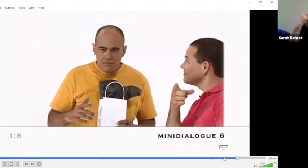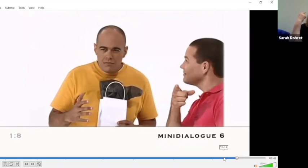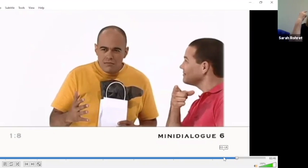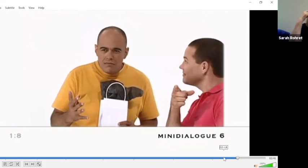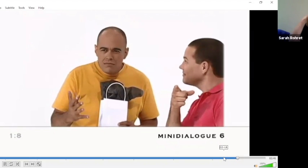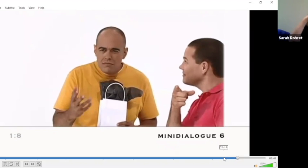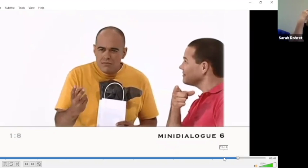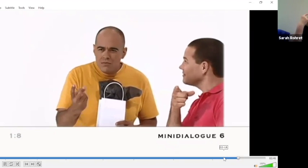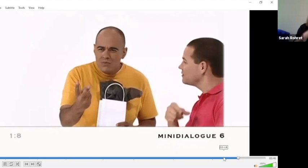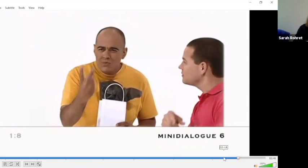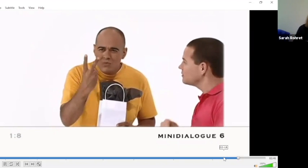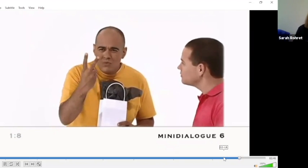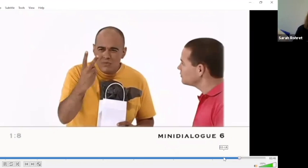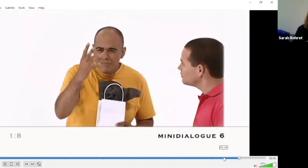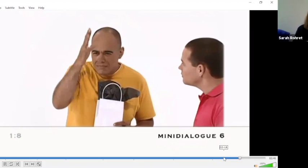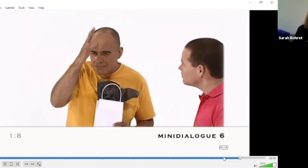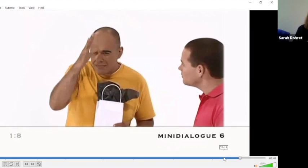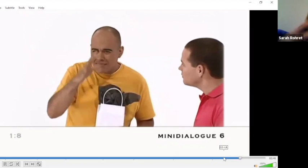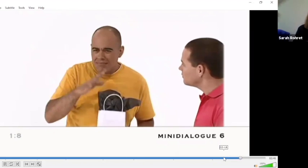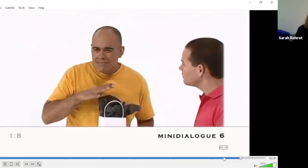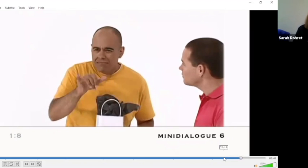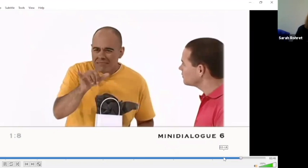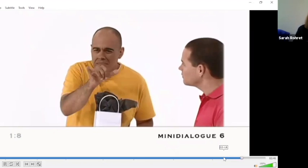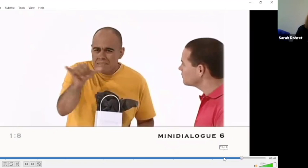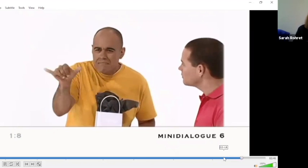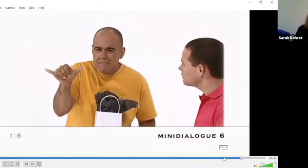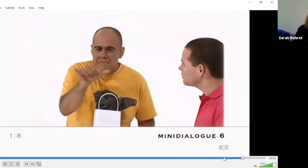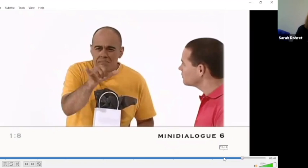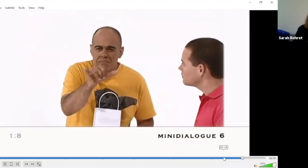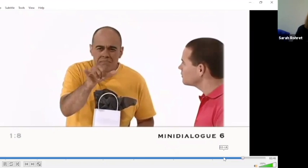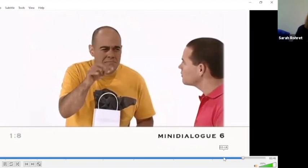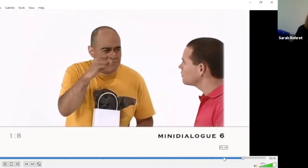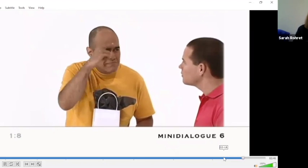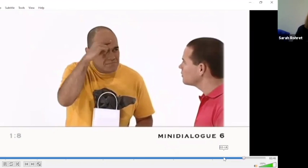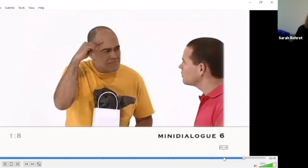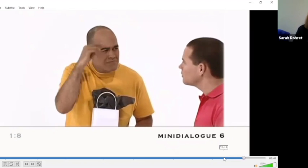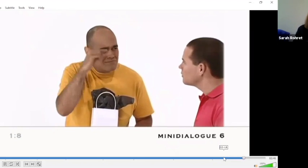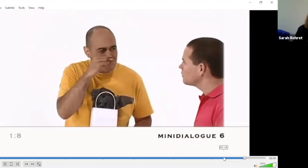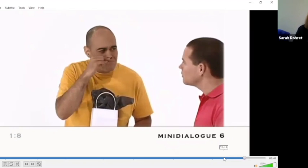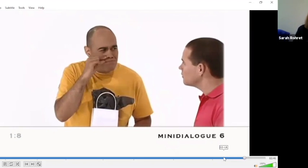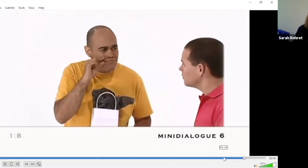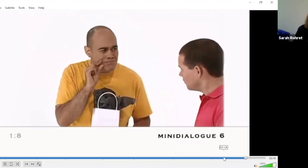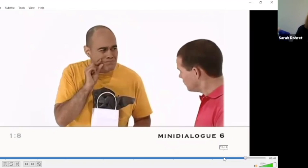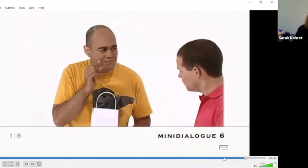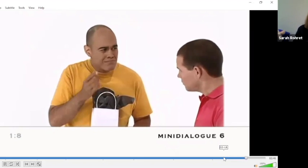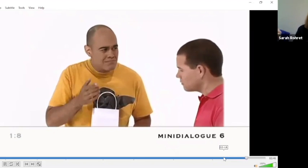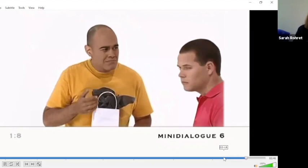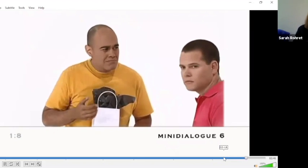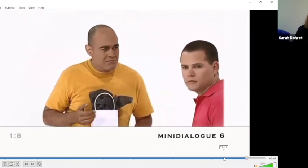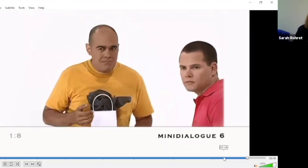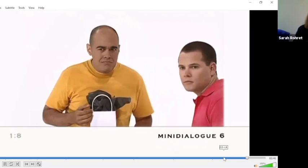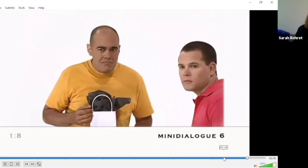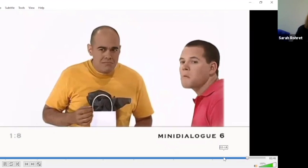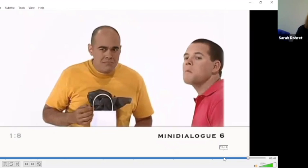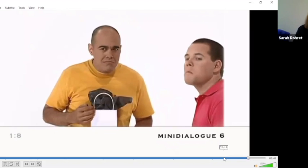oh, black. Yep. Mustache. It's two men are alike. Okay.